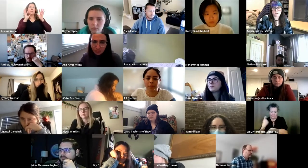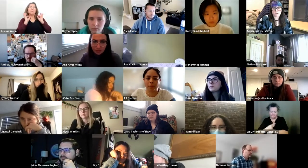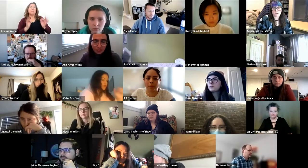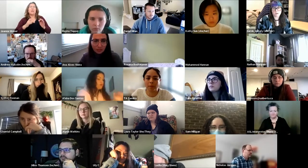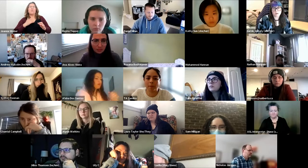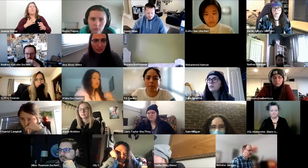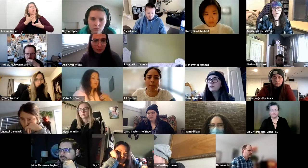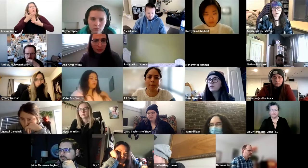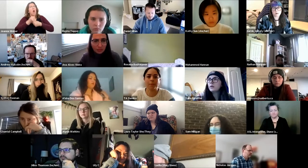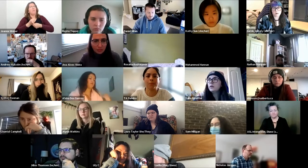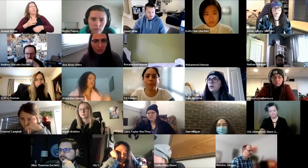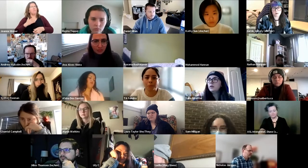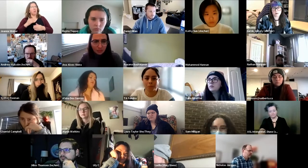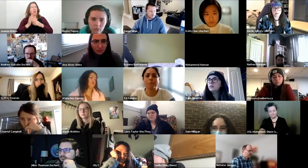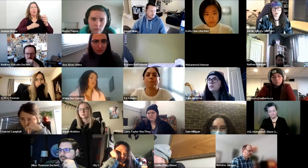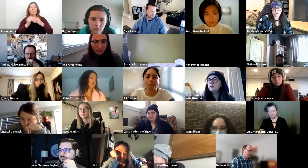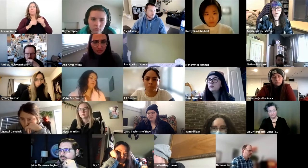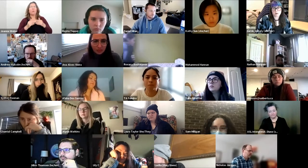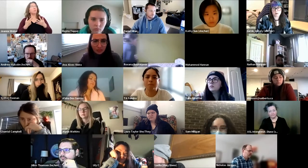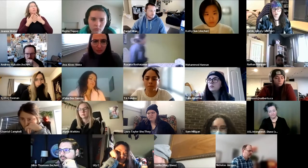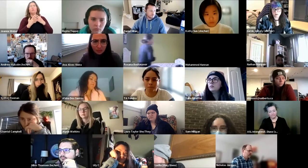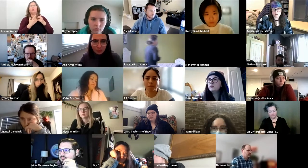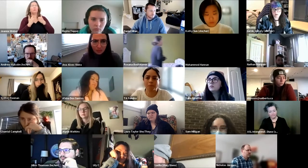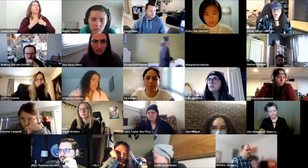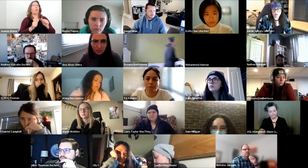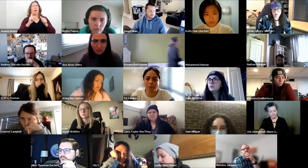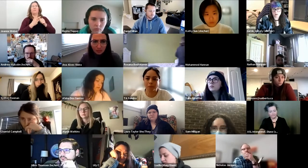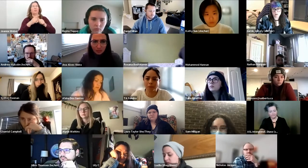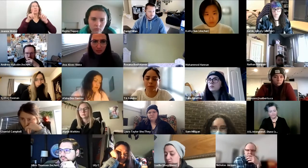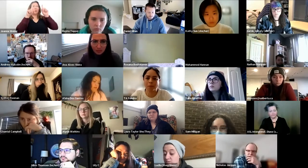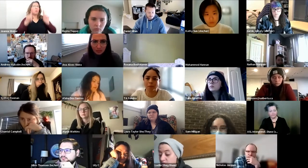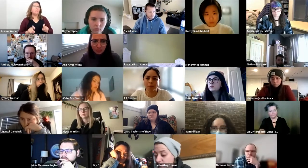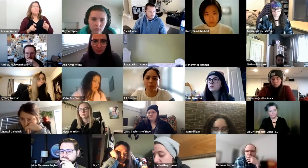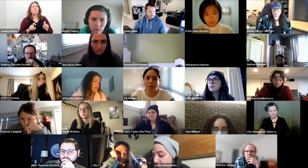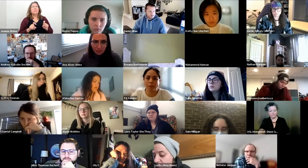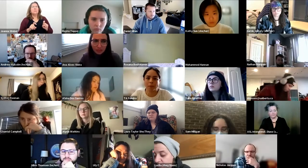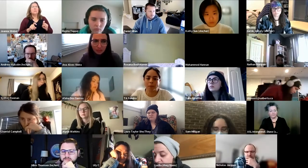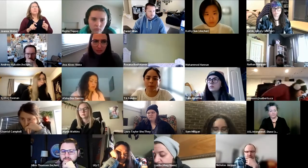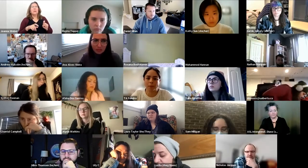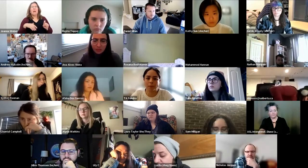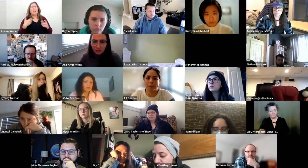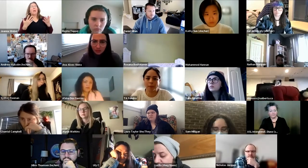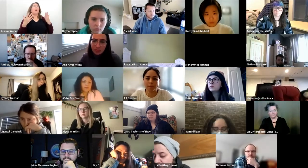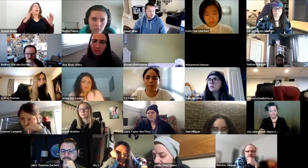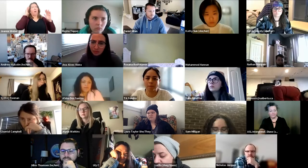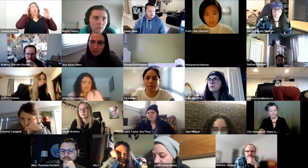So that gives you lots of time to prepare for whatever the content is for a specific quiz.